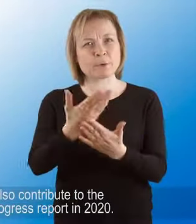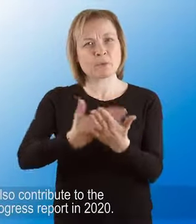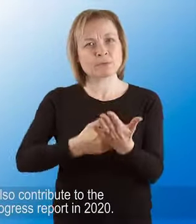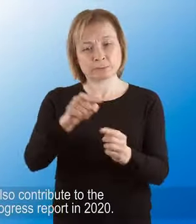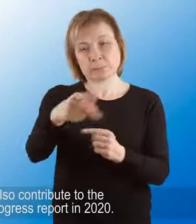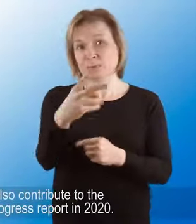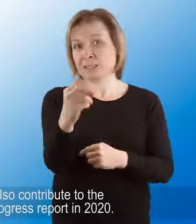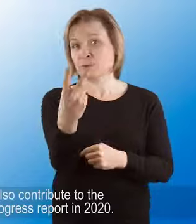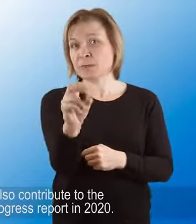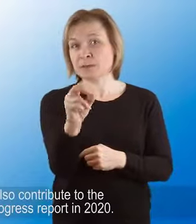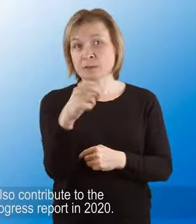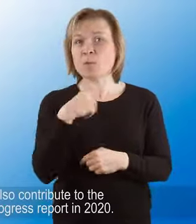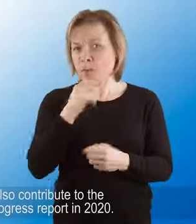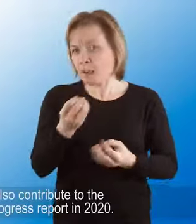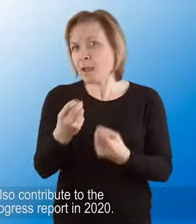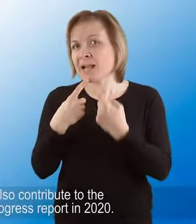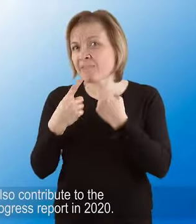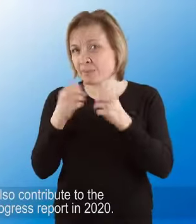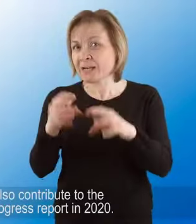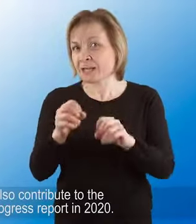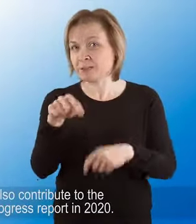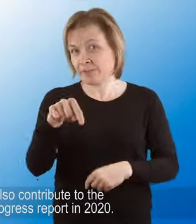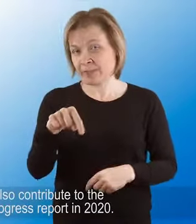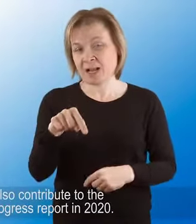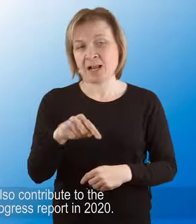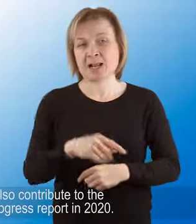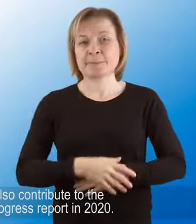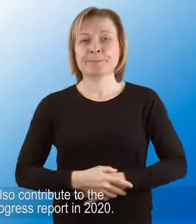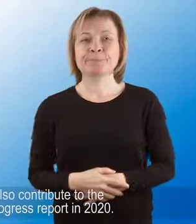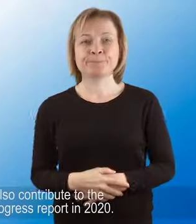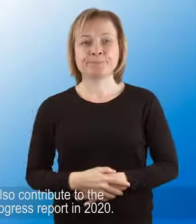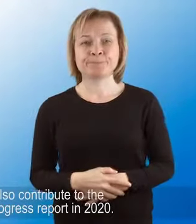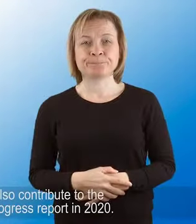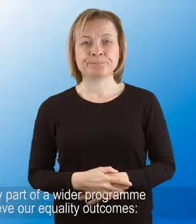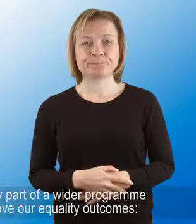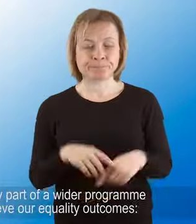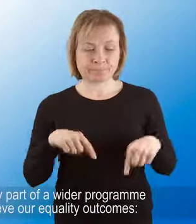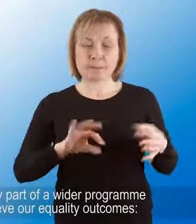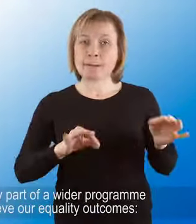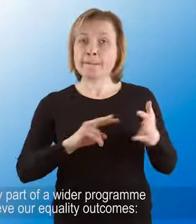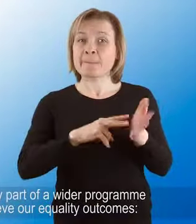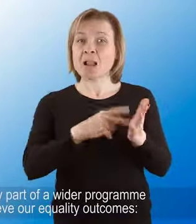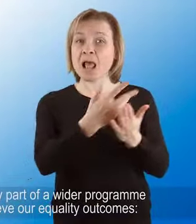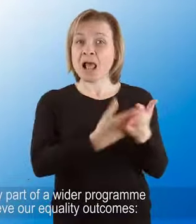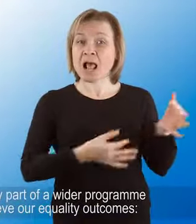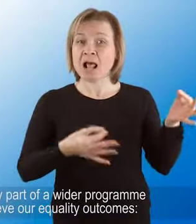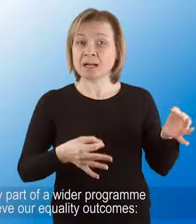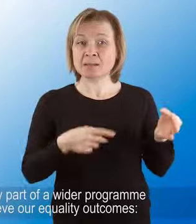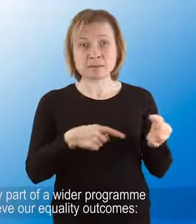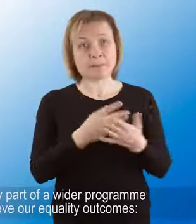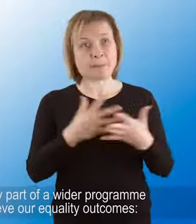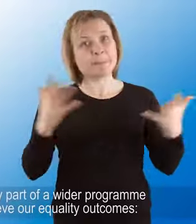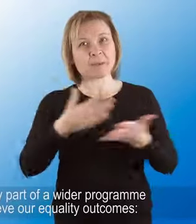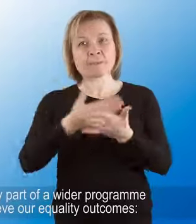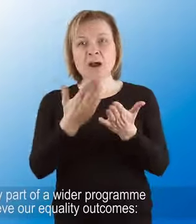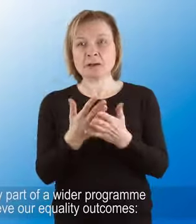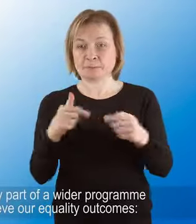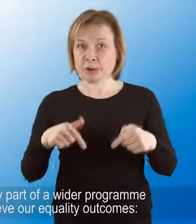Plan. We will also contribute to the National Progress Report in 2020. This plan